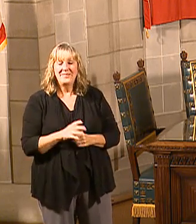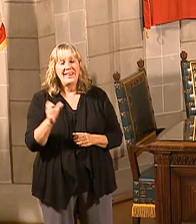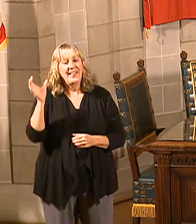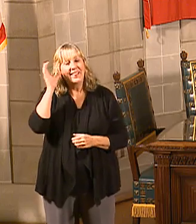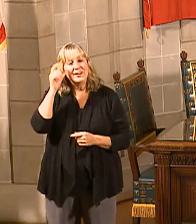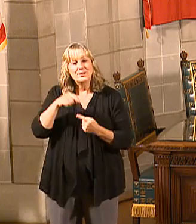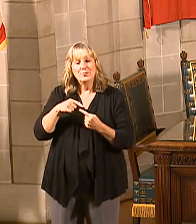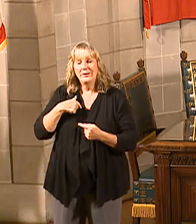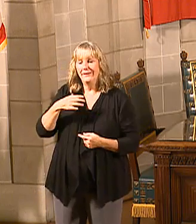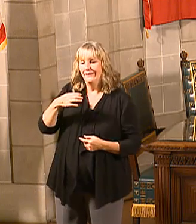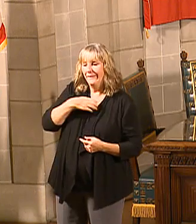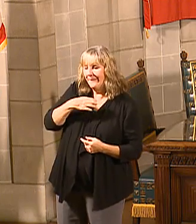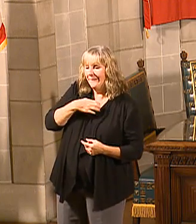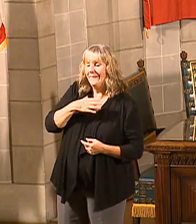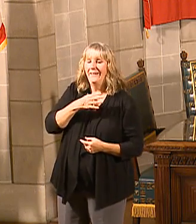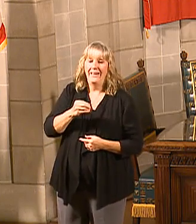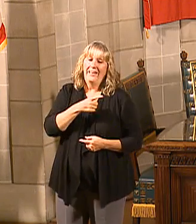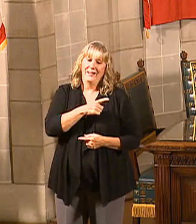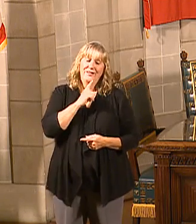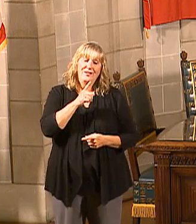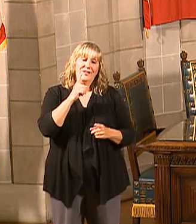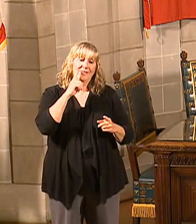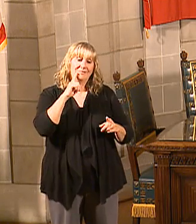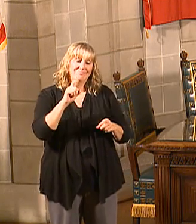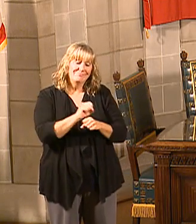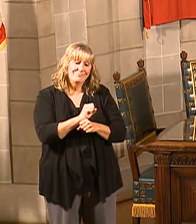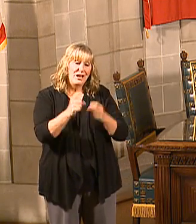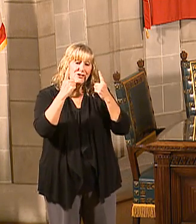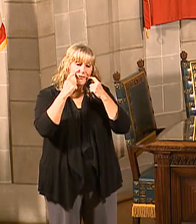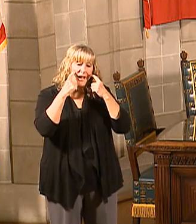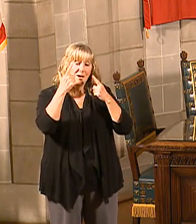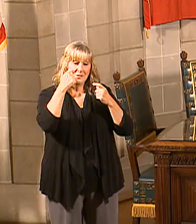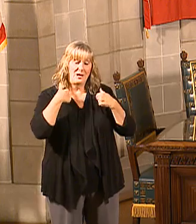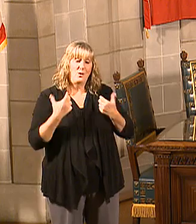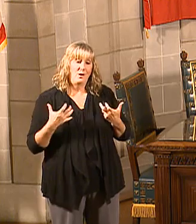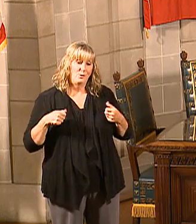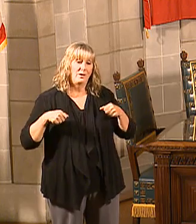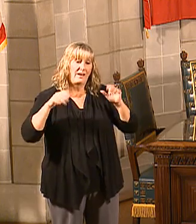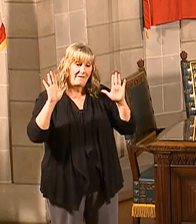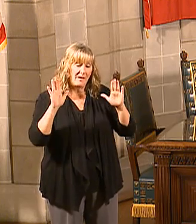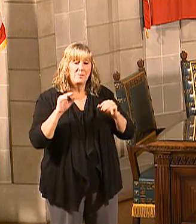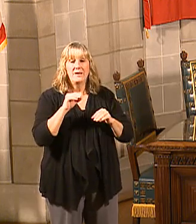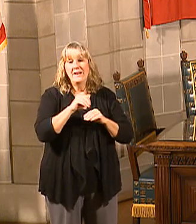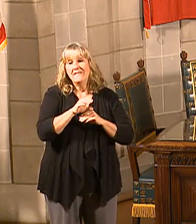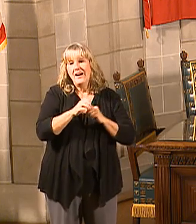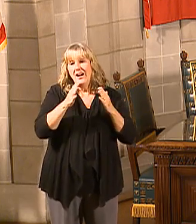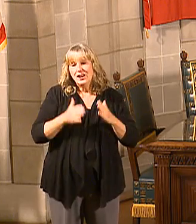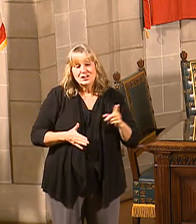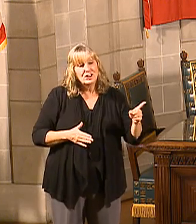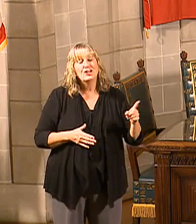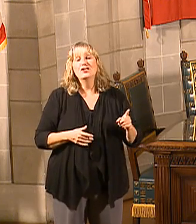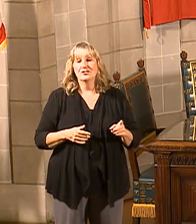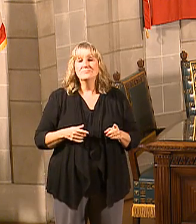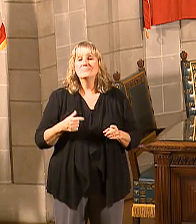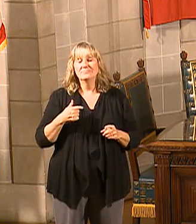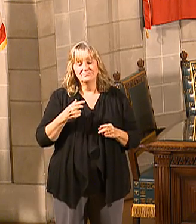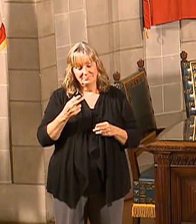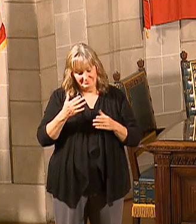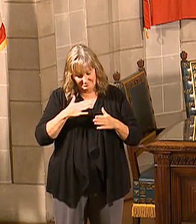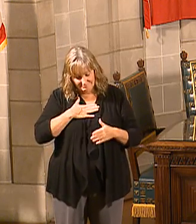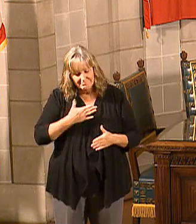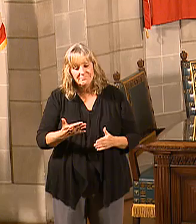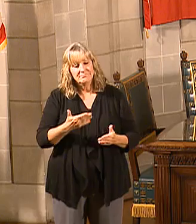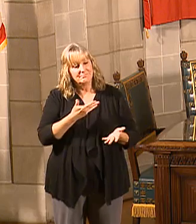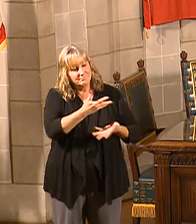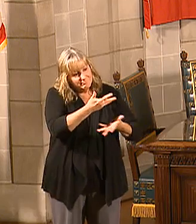to me whine and literally cry because I wanted to give up. My advisor there, thankfully, had an open door, and I used that to keep going